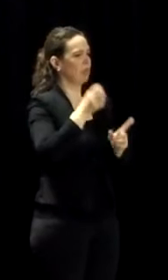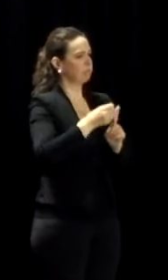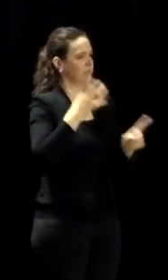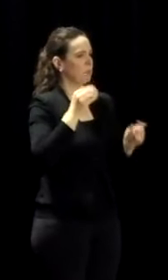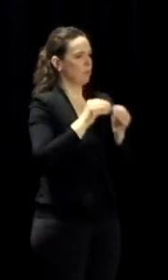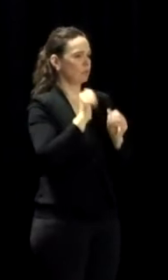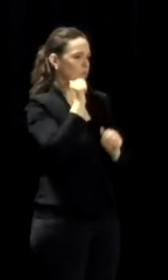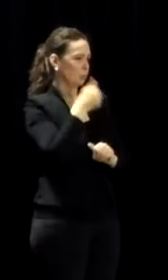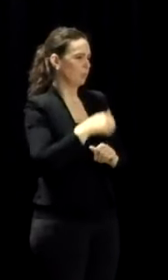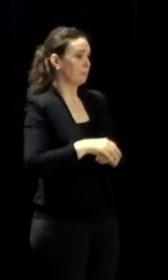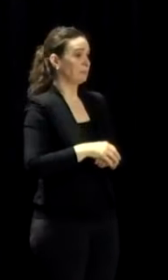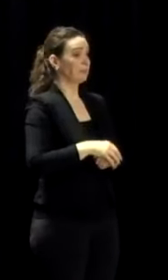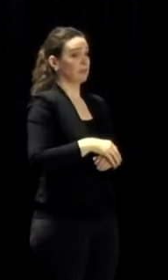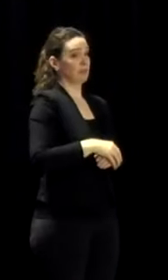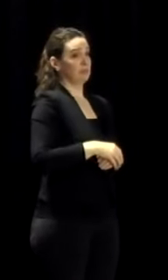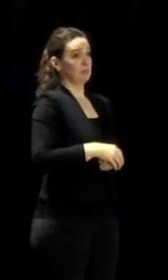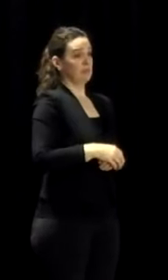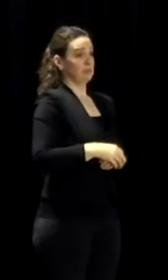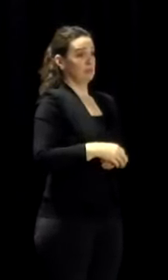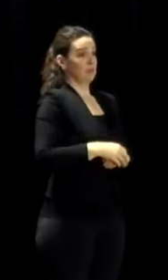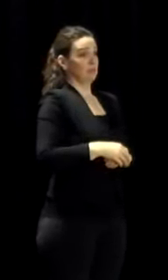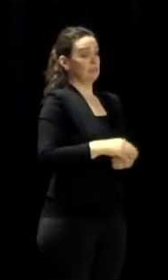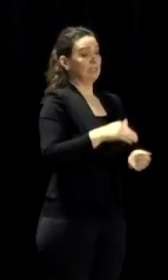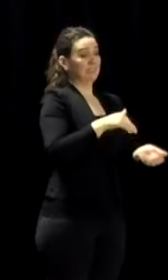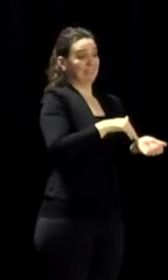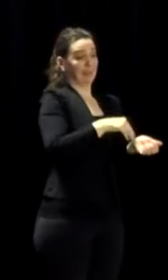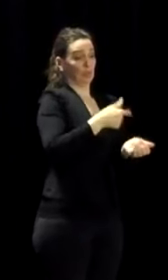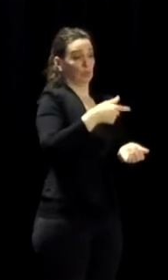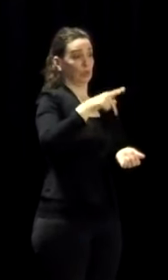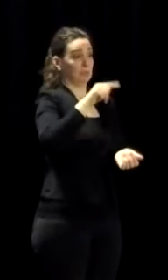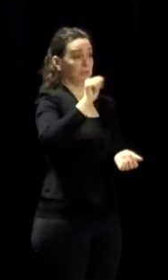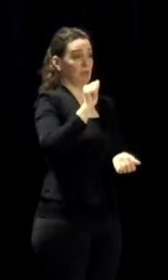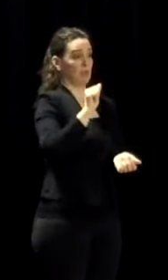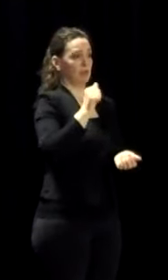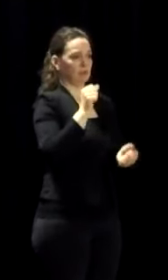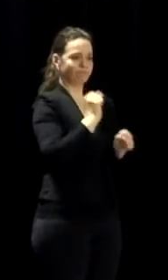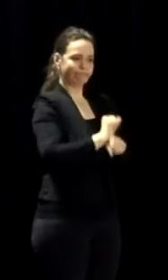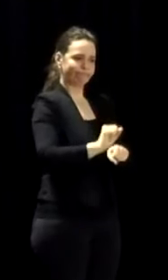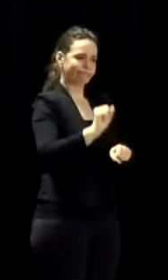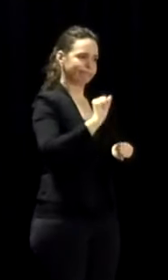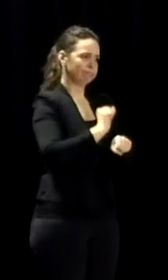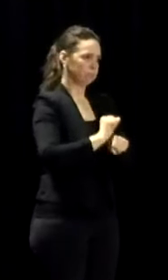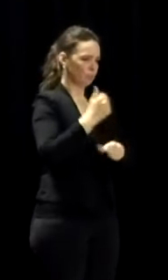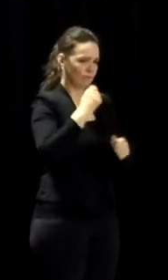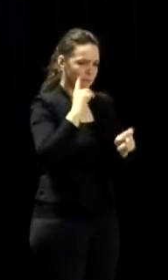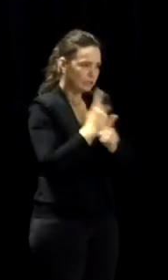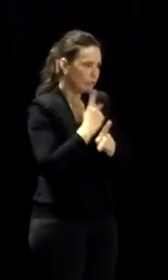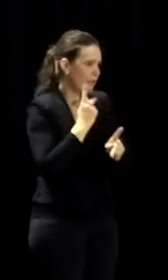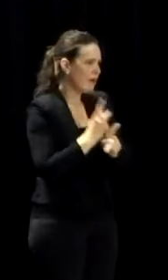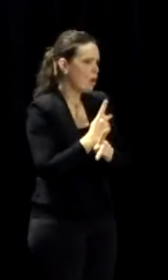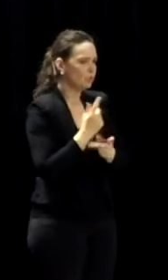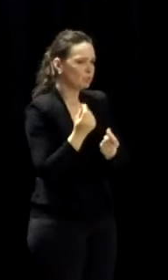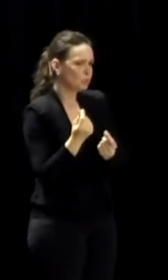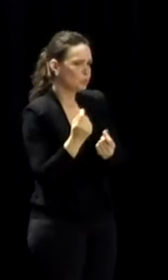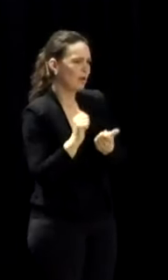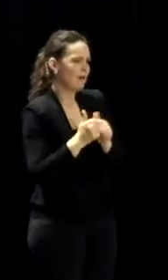their team's working very hard, and they'll have protocol that will be in the public's